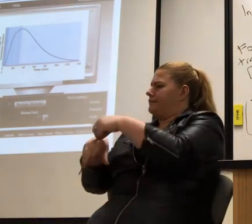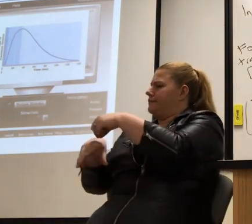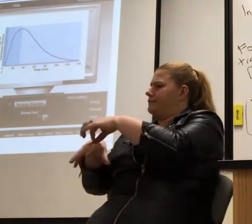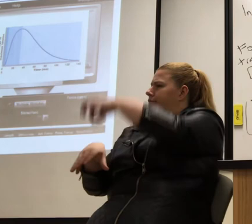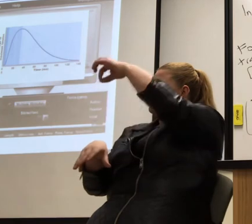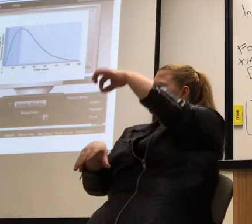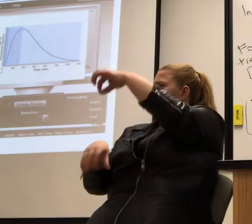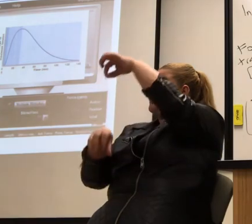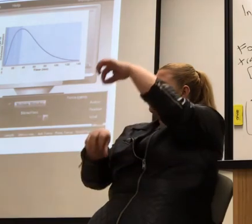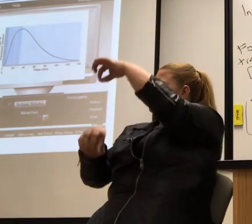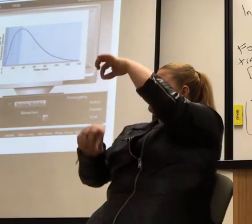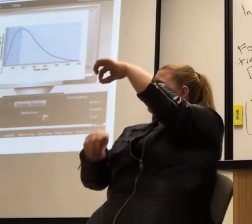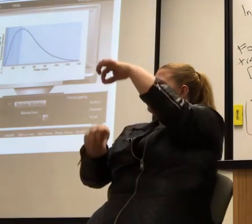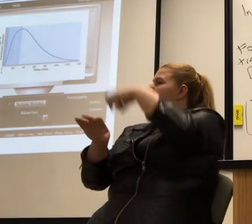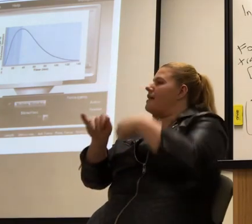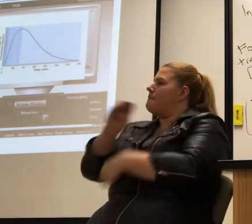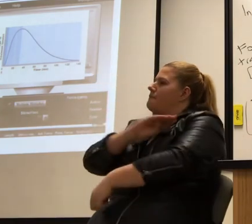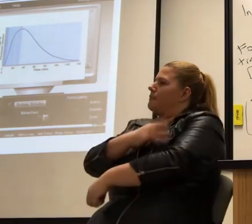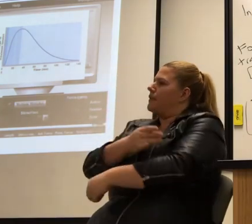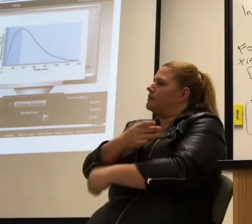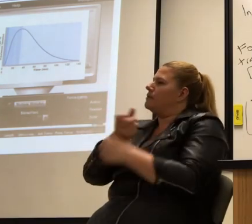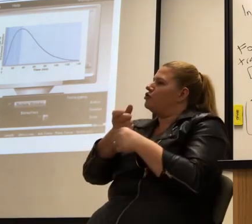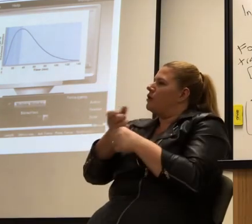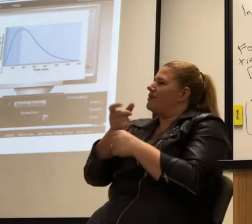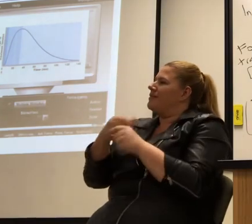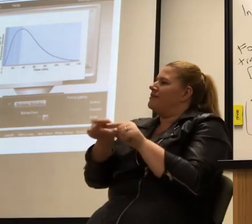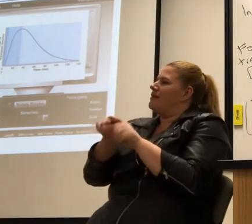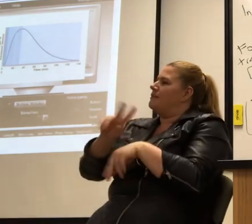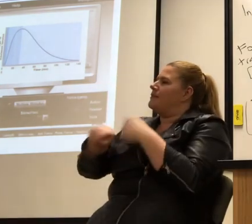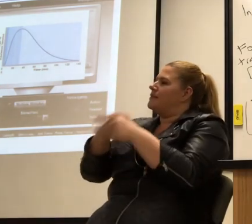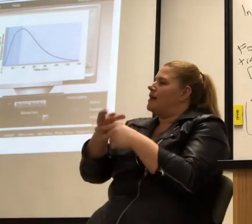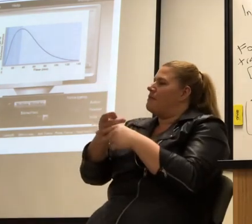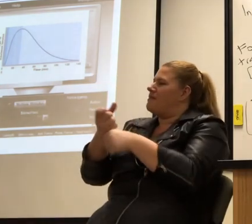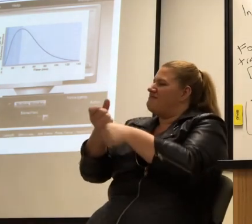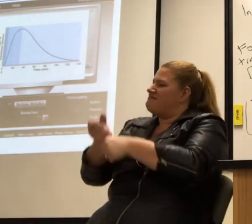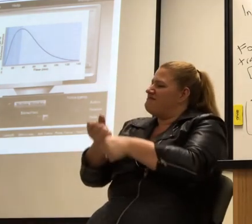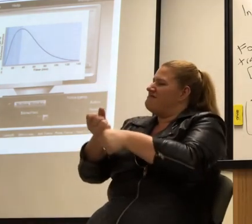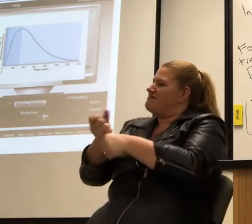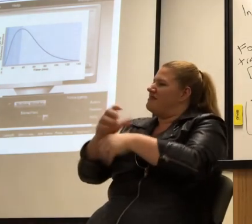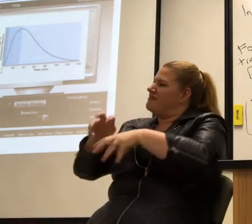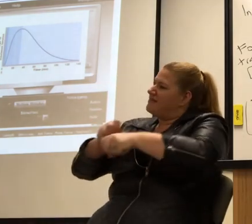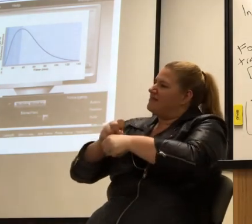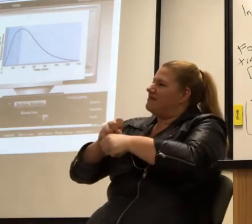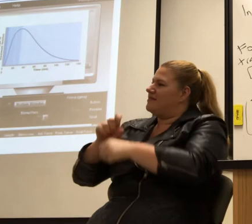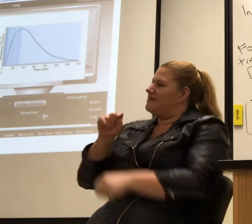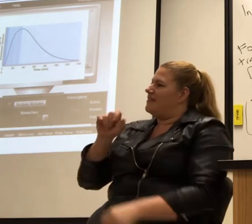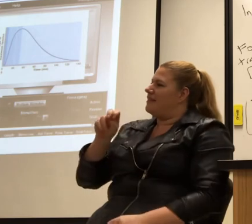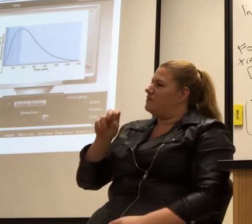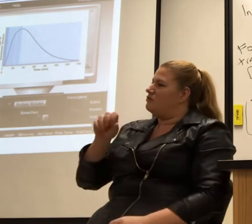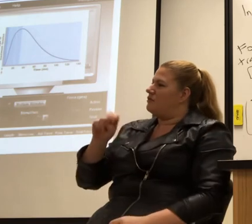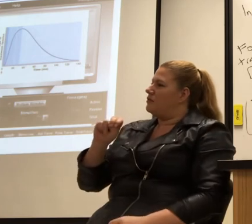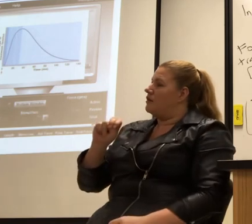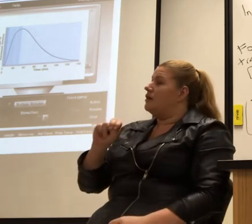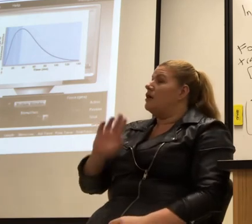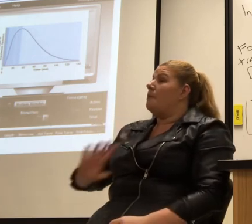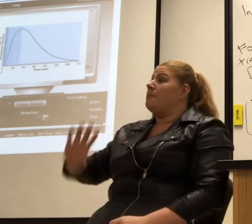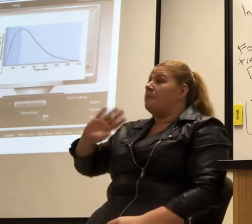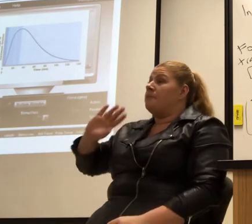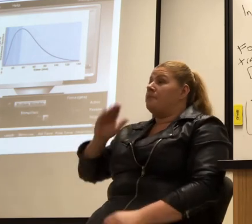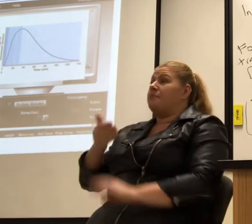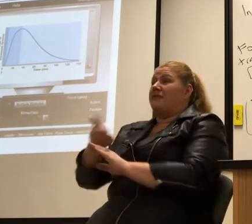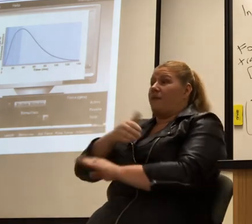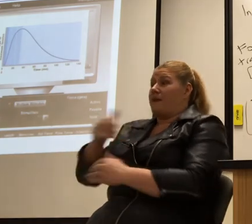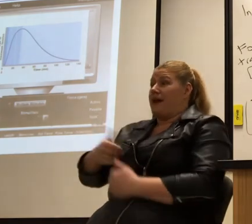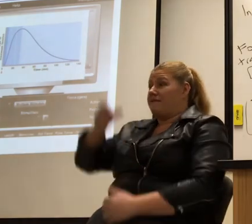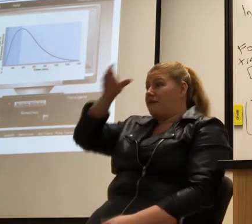Same thing, the muscle's generating that same kind of tension. Now, in the old school days, before they had computers, when they did these studies, they would